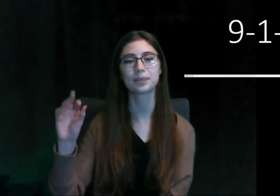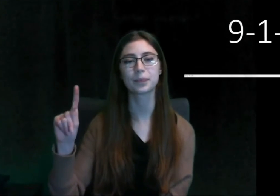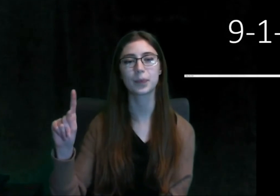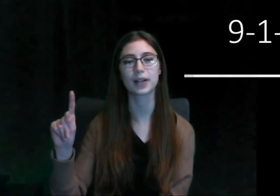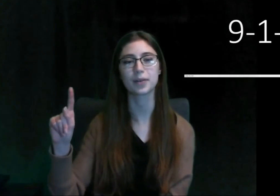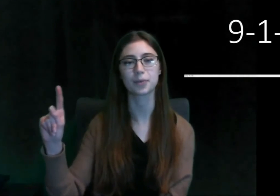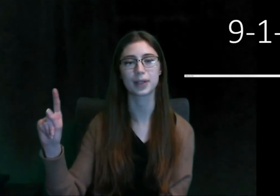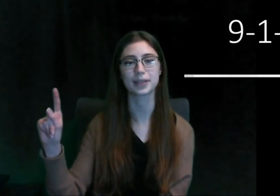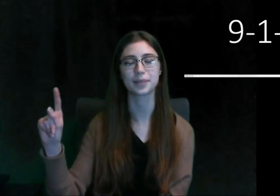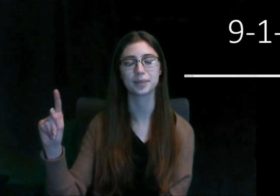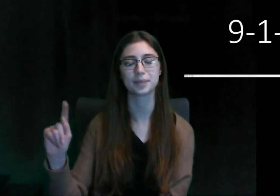911.